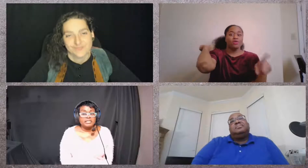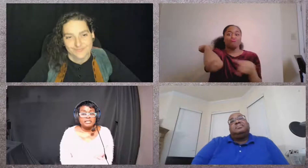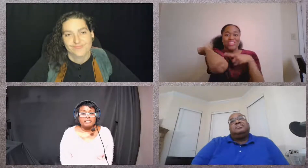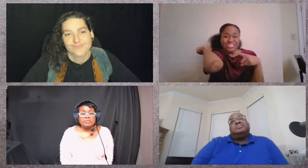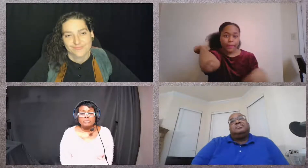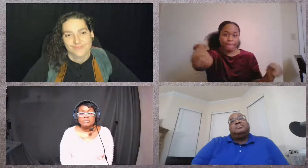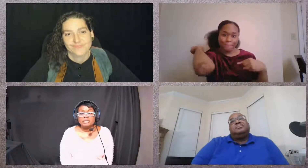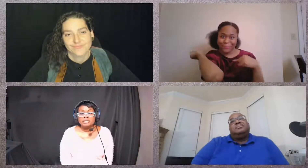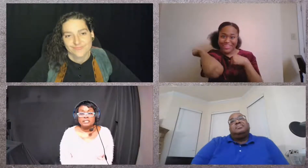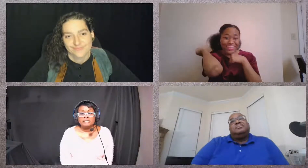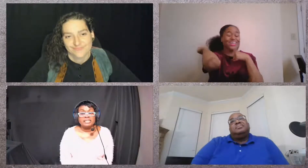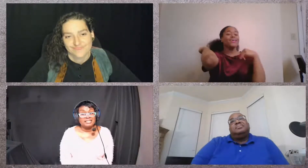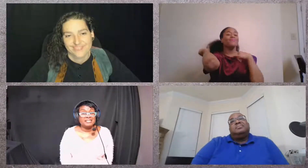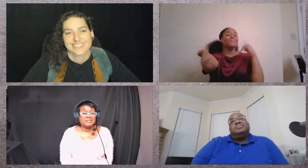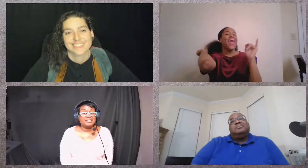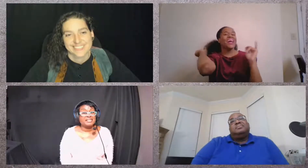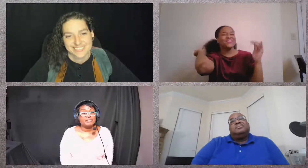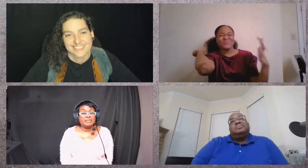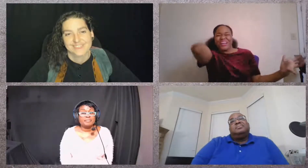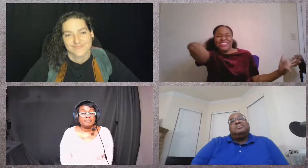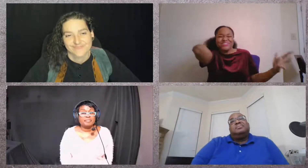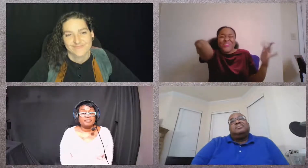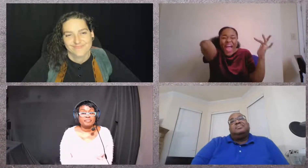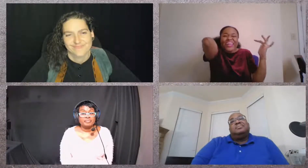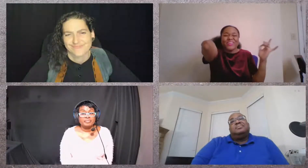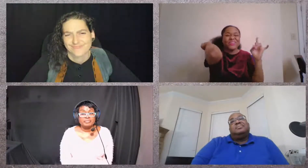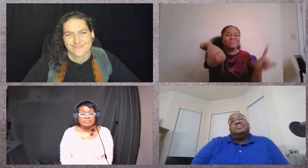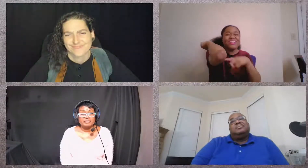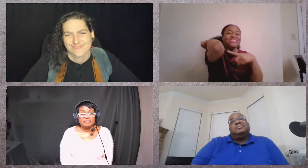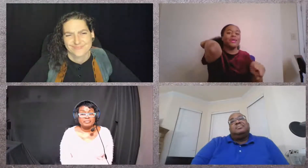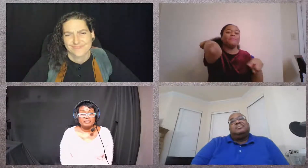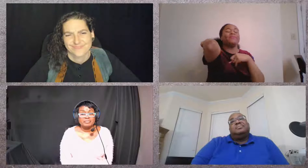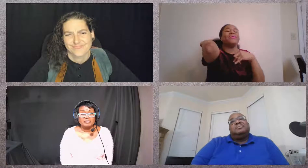but my friends in high school, they did criticize me.